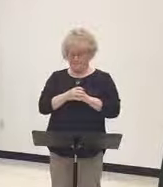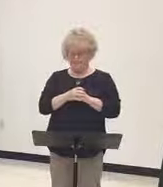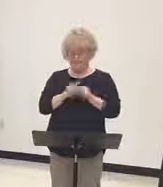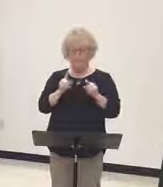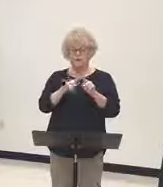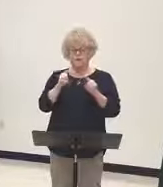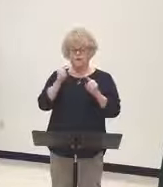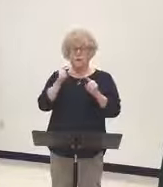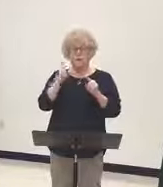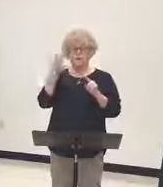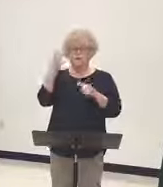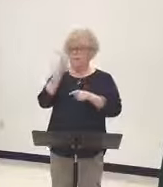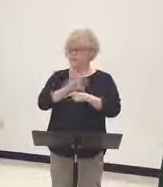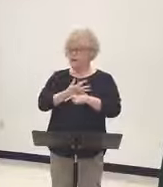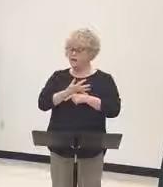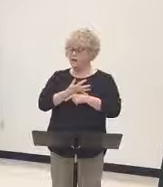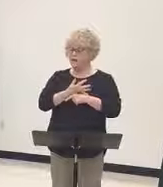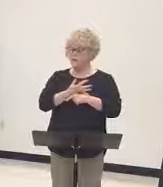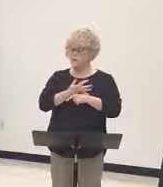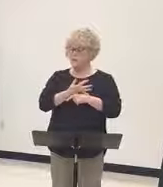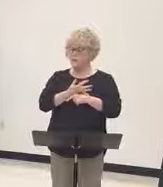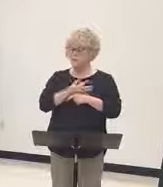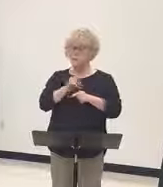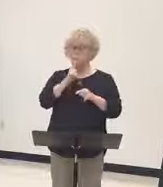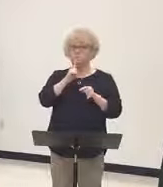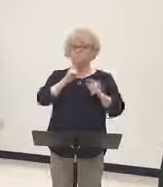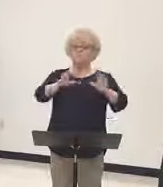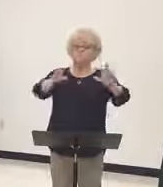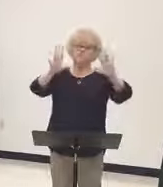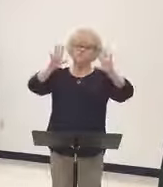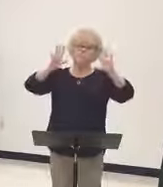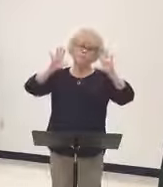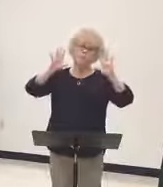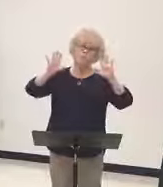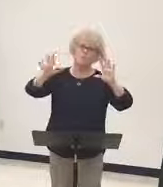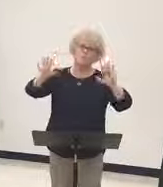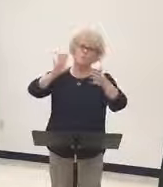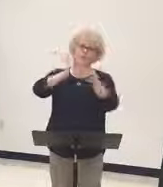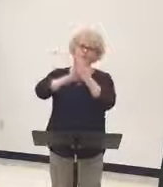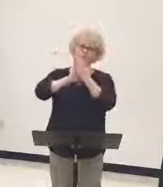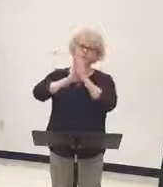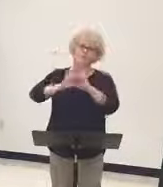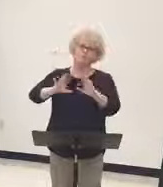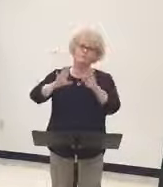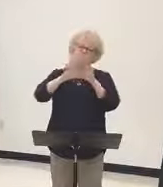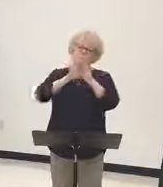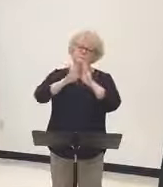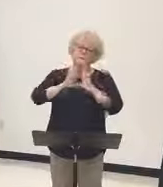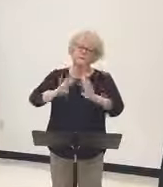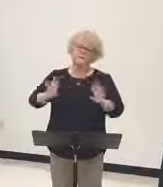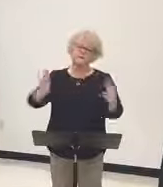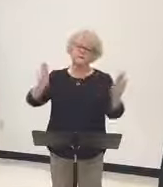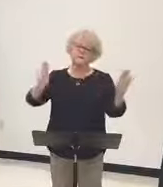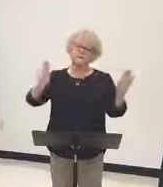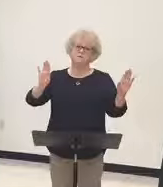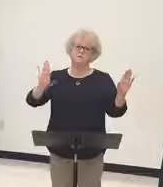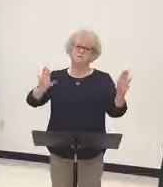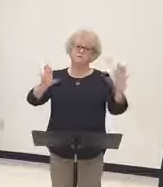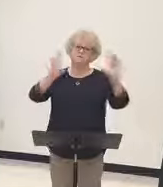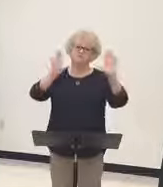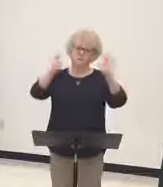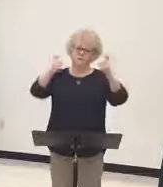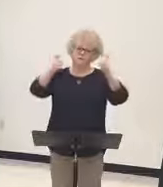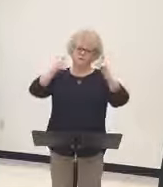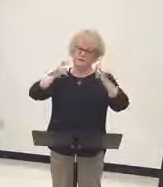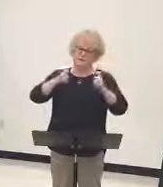you know, those were 5 days of blissful, peaceful silence. And a great